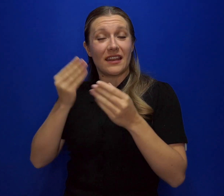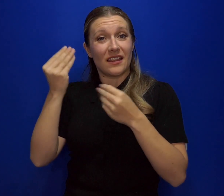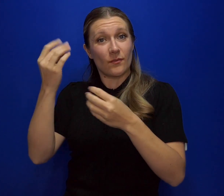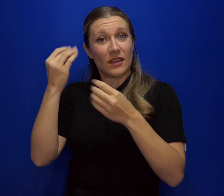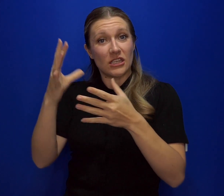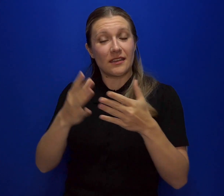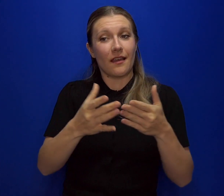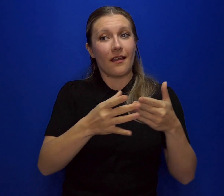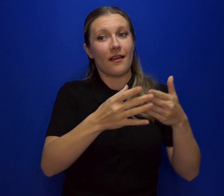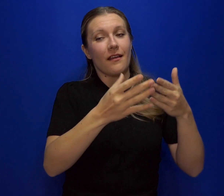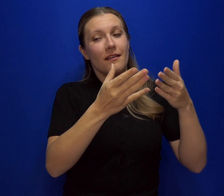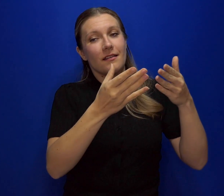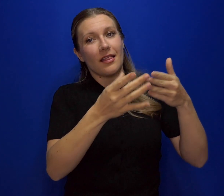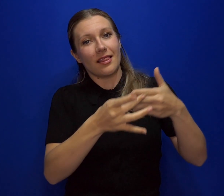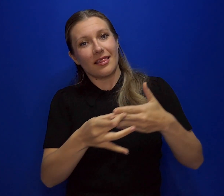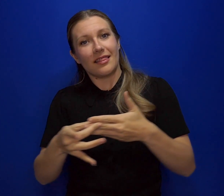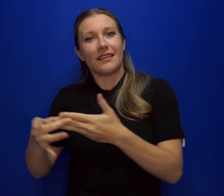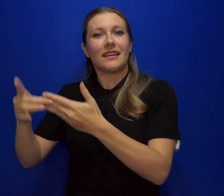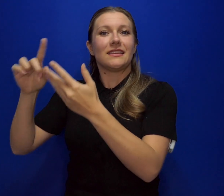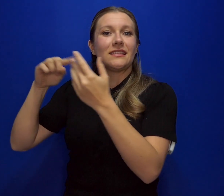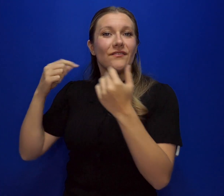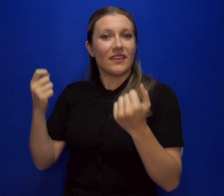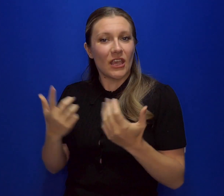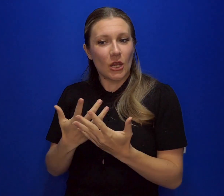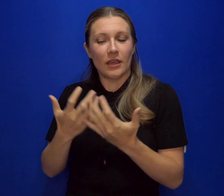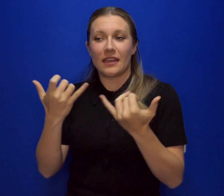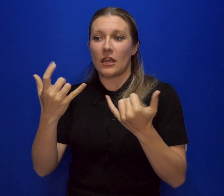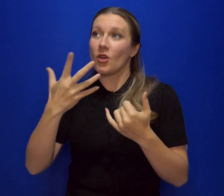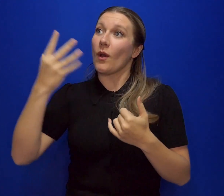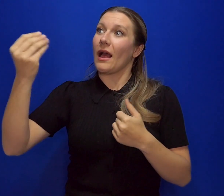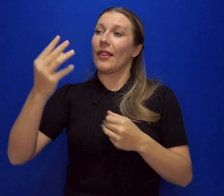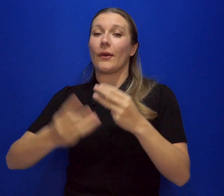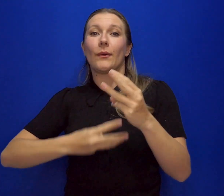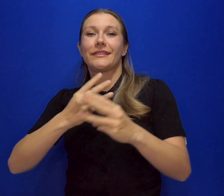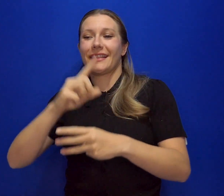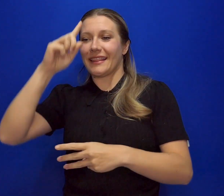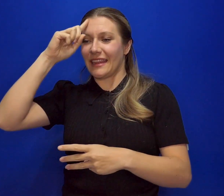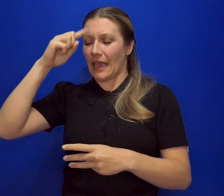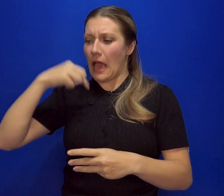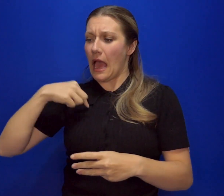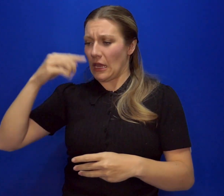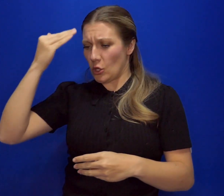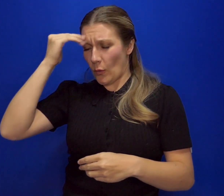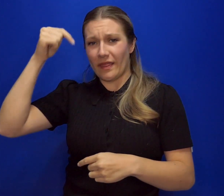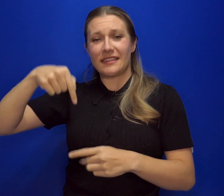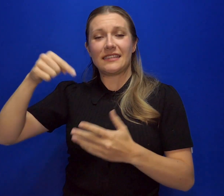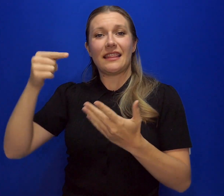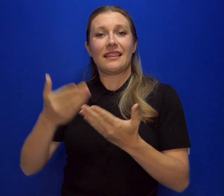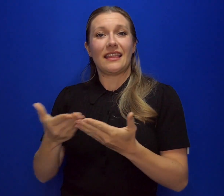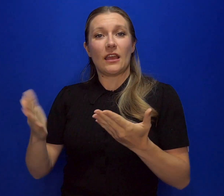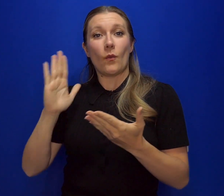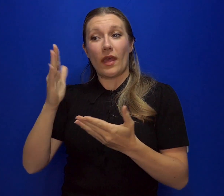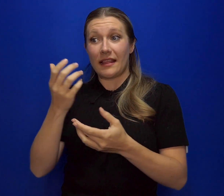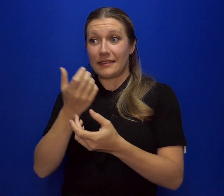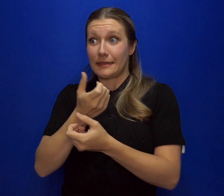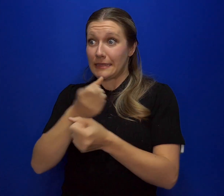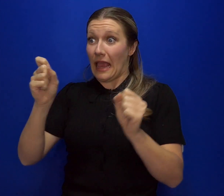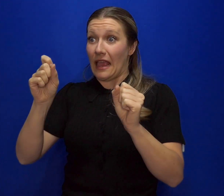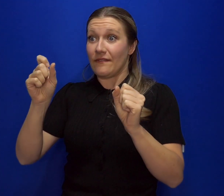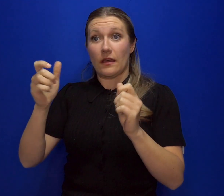it leads to fear. And then you go out into the world because you think, oh, I know this thing that's going to save someone else. I